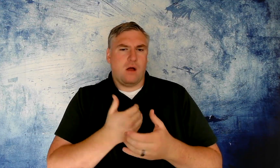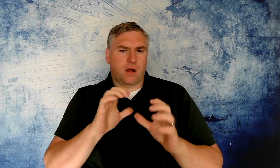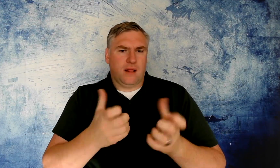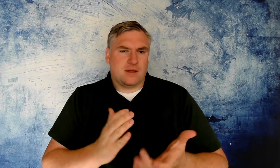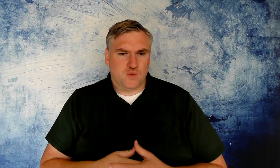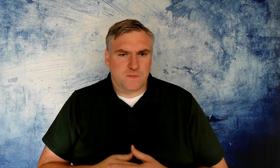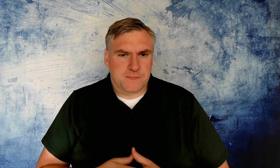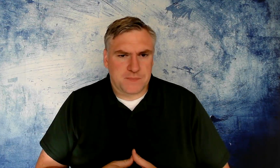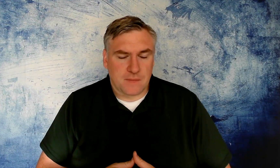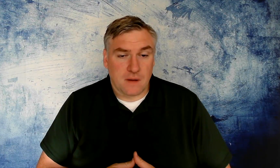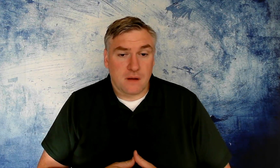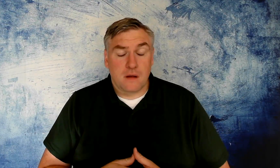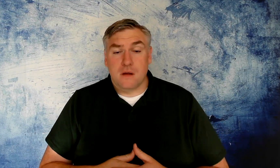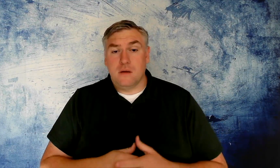classroom.